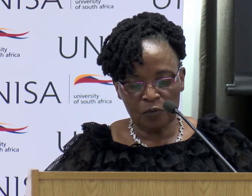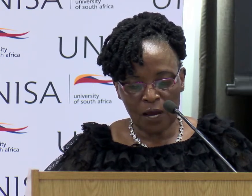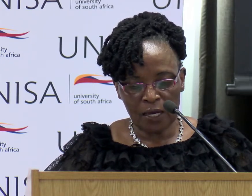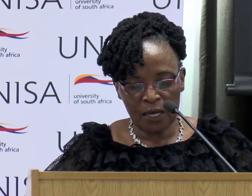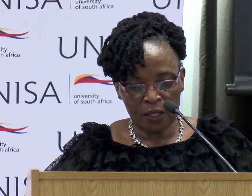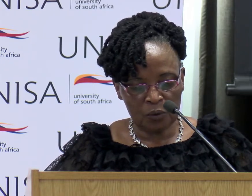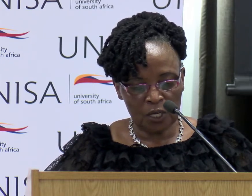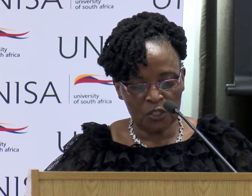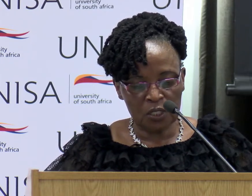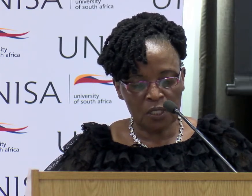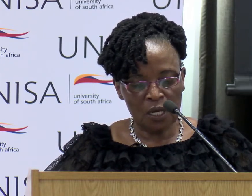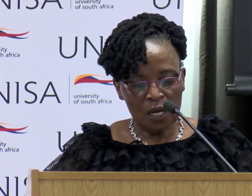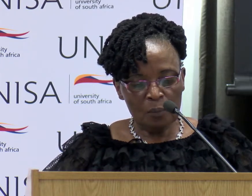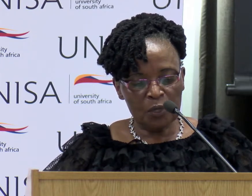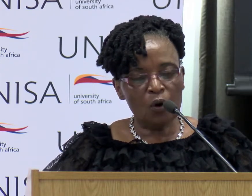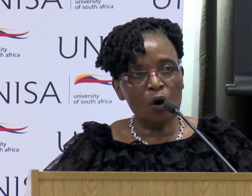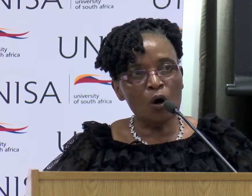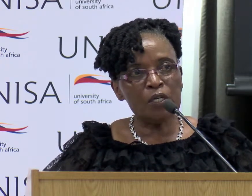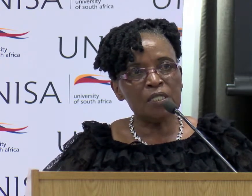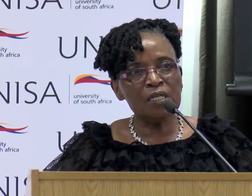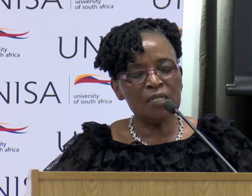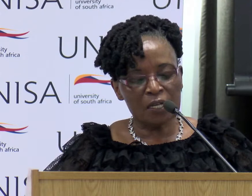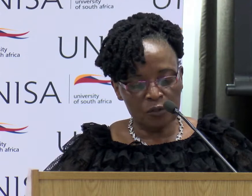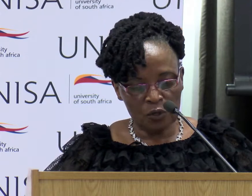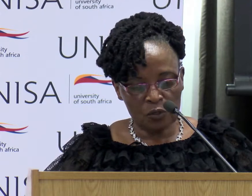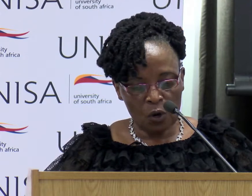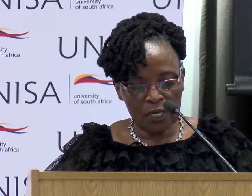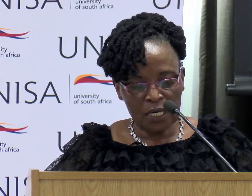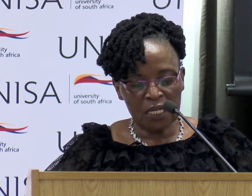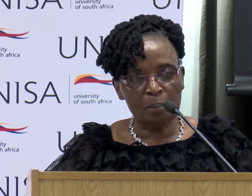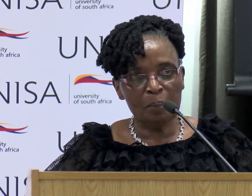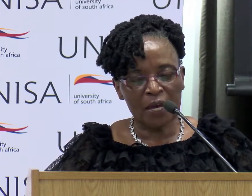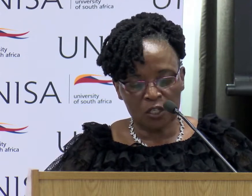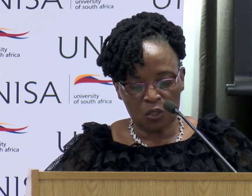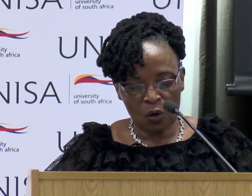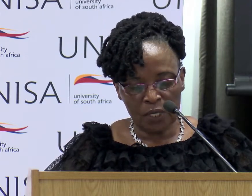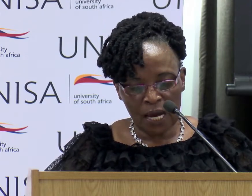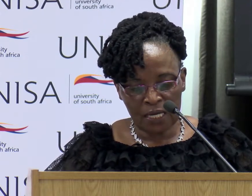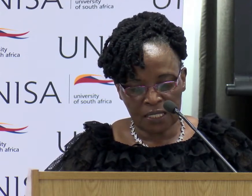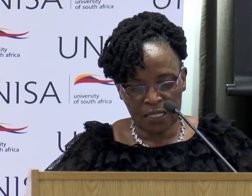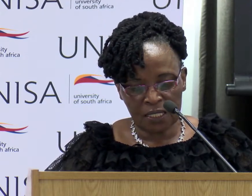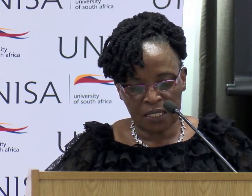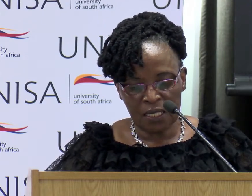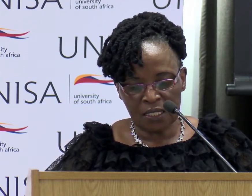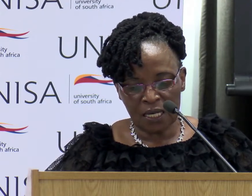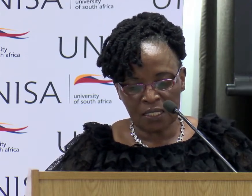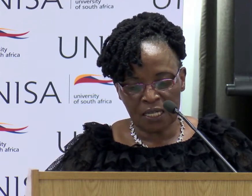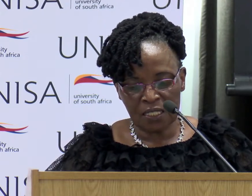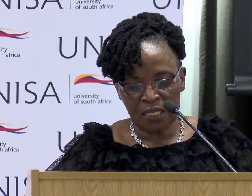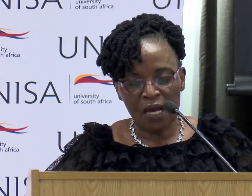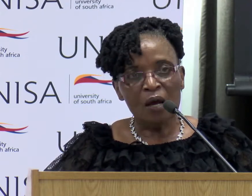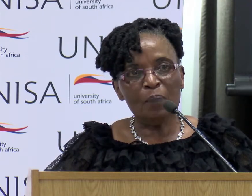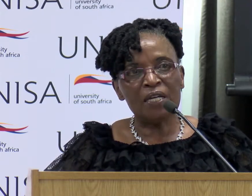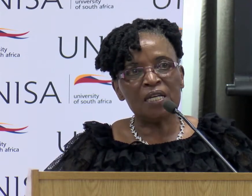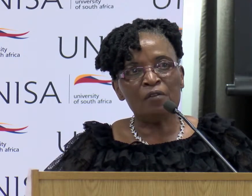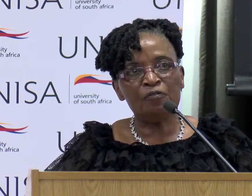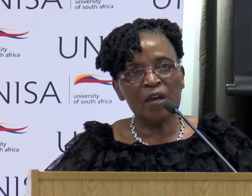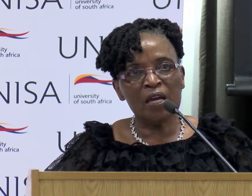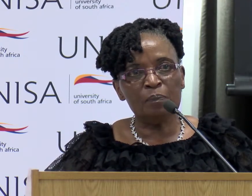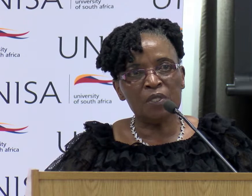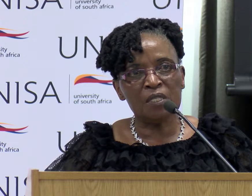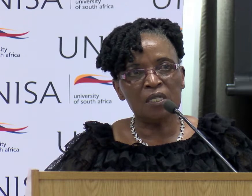transformation of higher education because it does not only impact on access and success,